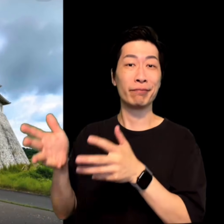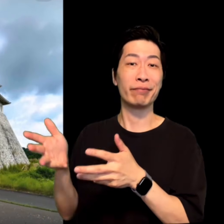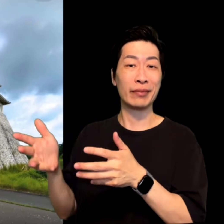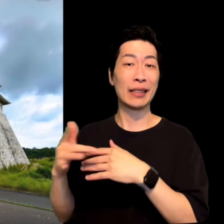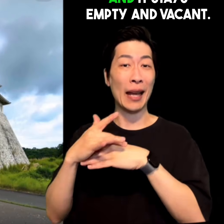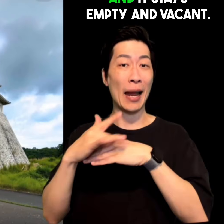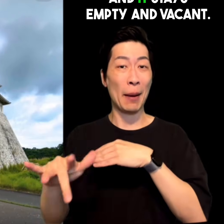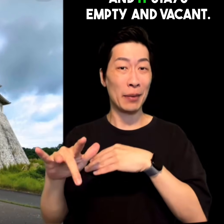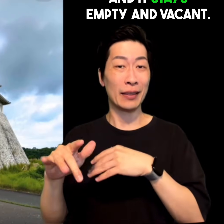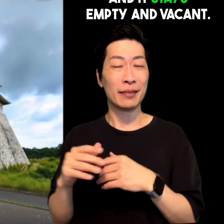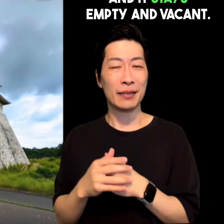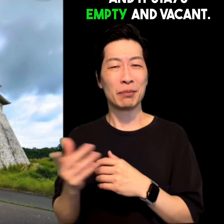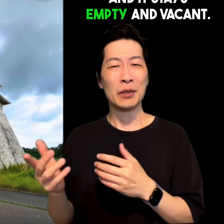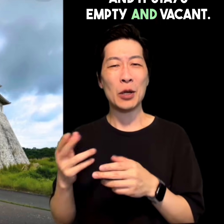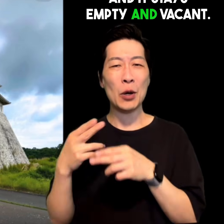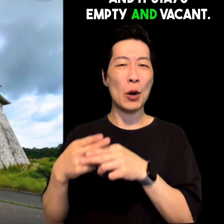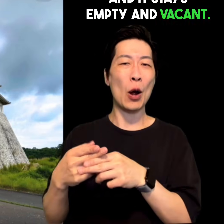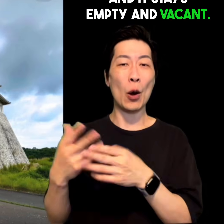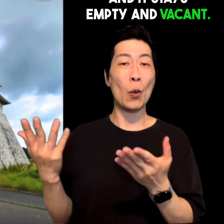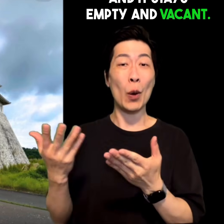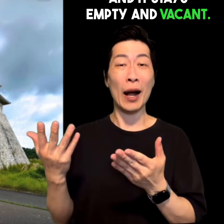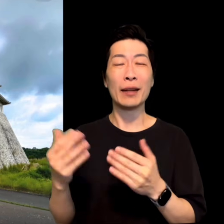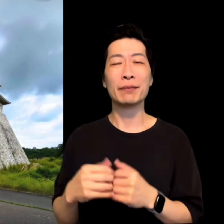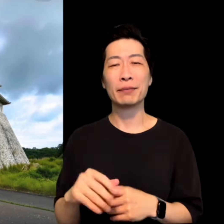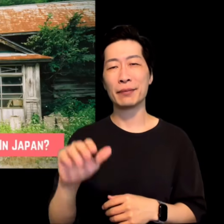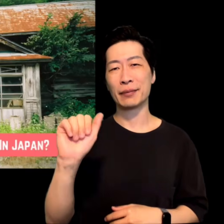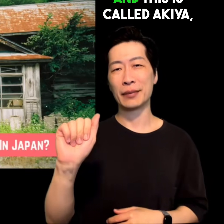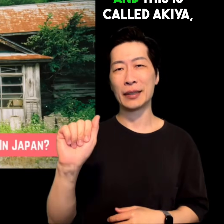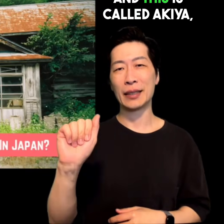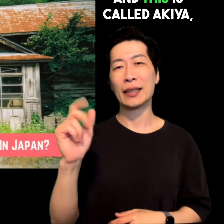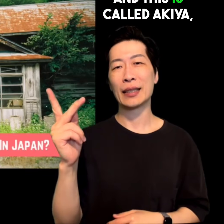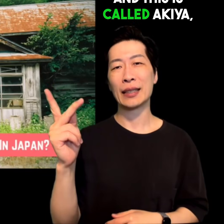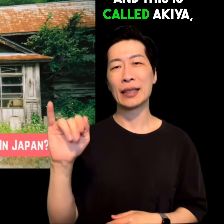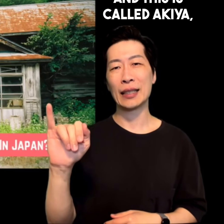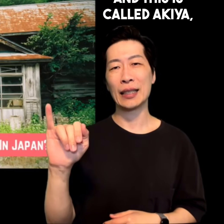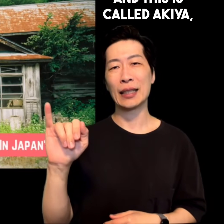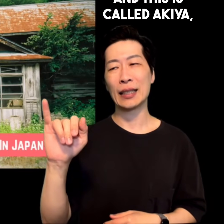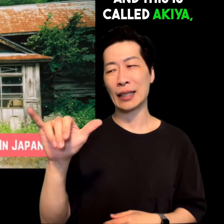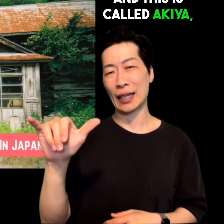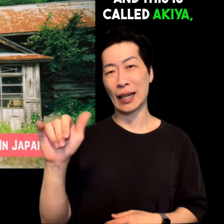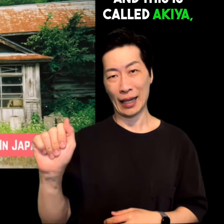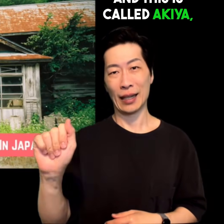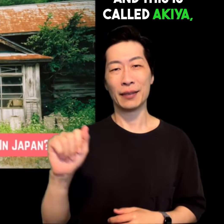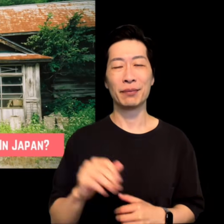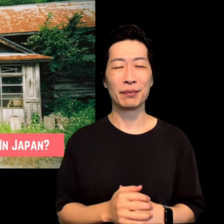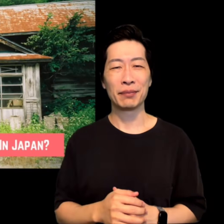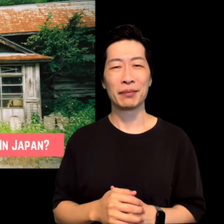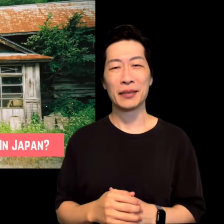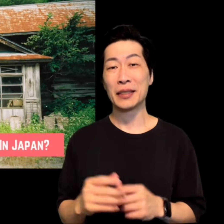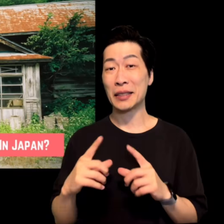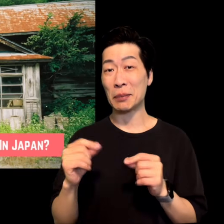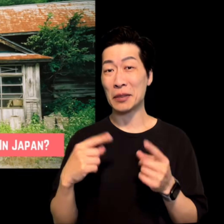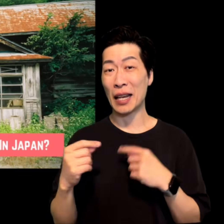property. And it stays empty and vacant. And this is called Akiya.